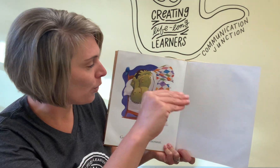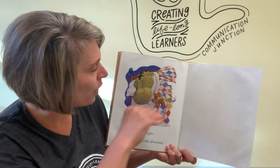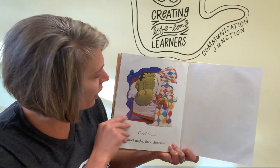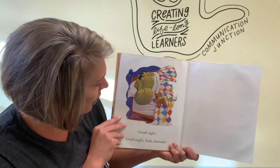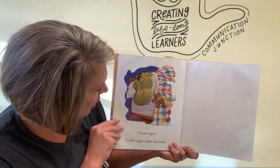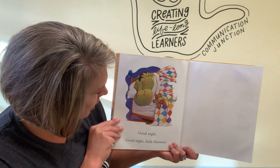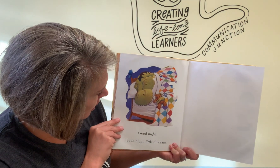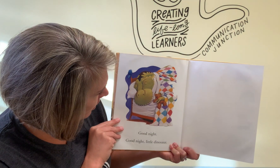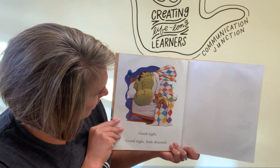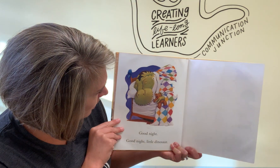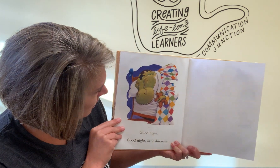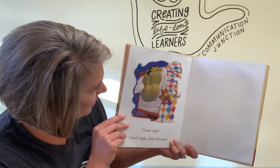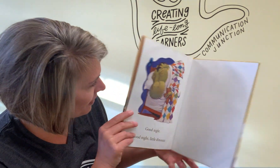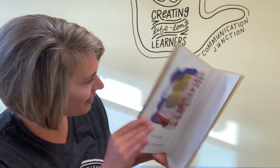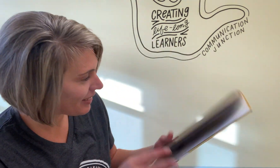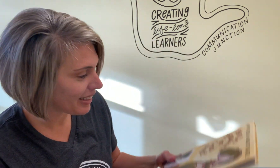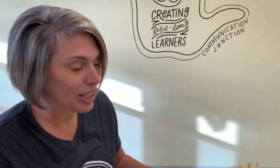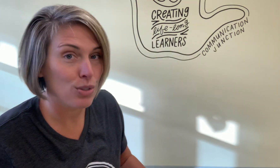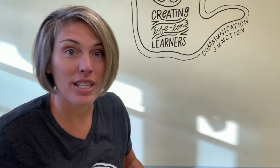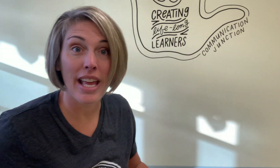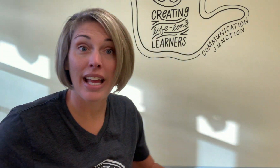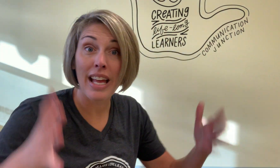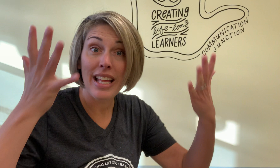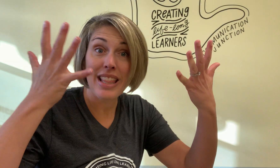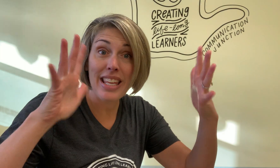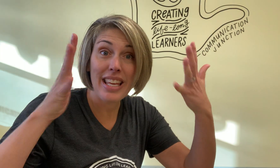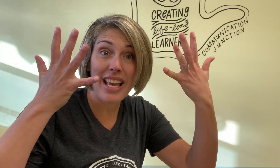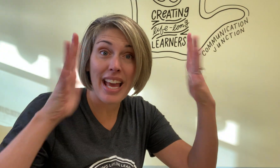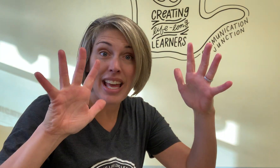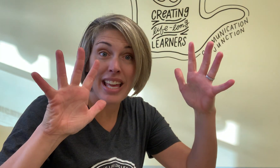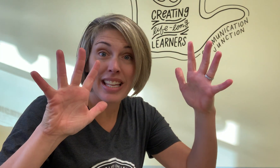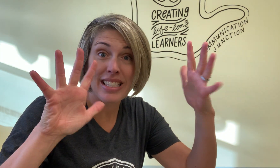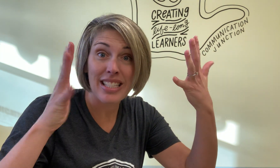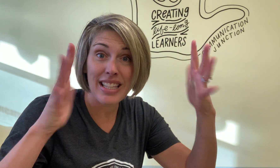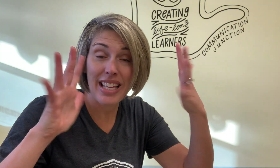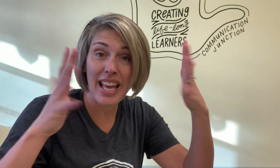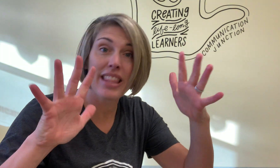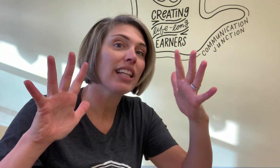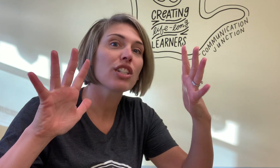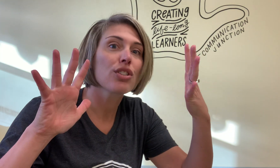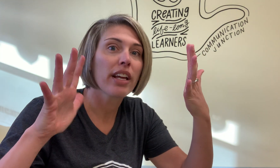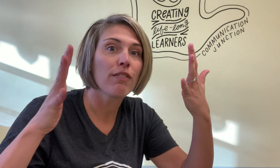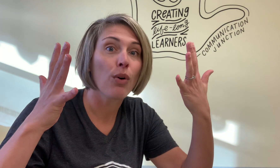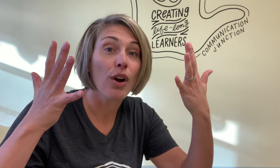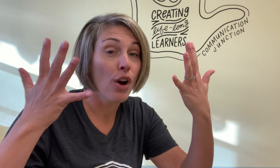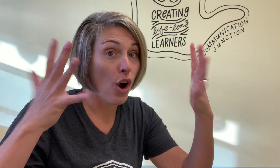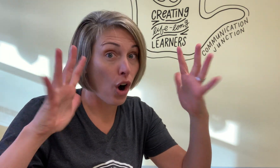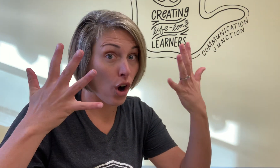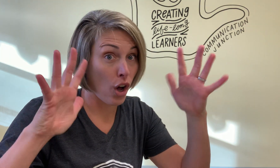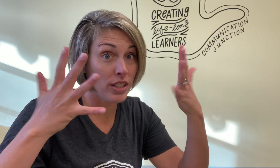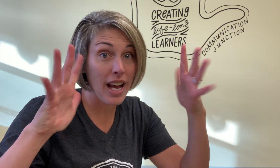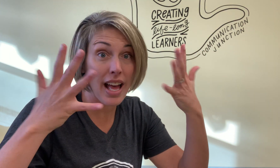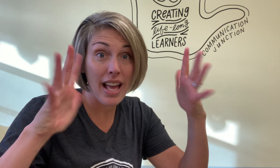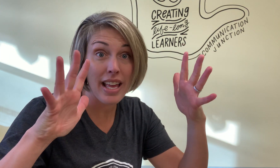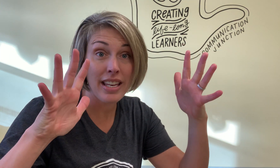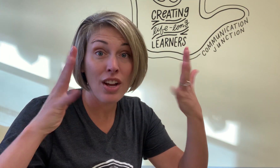dinosaur. You say, the end. The end. That's our sign for all done.